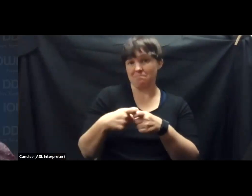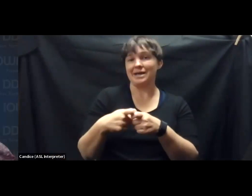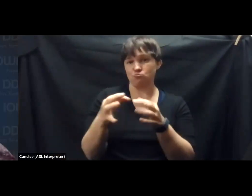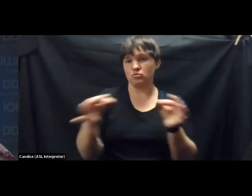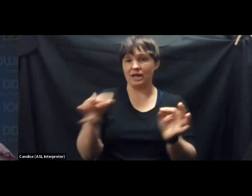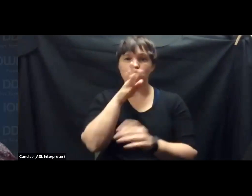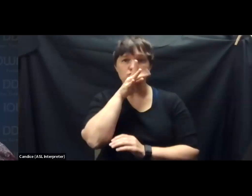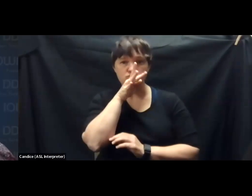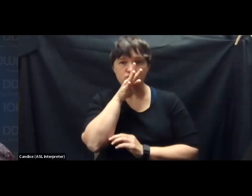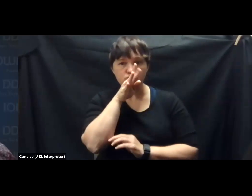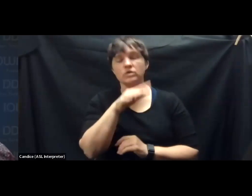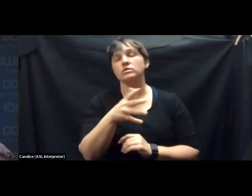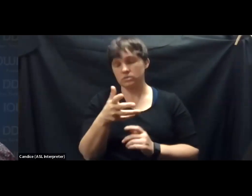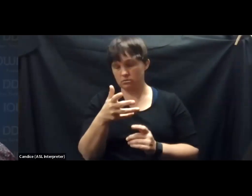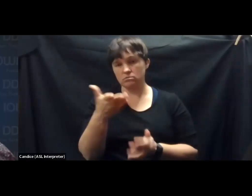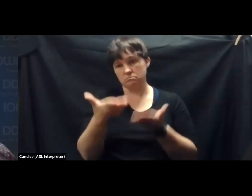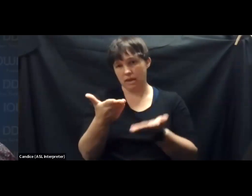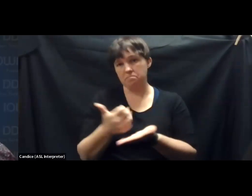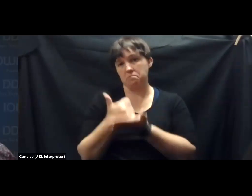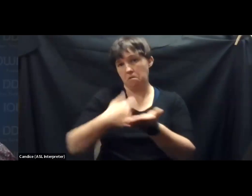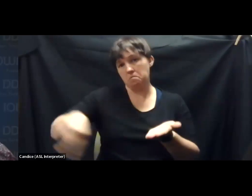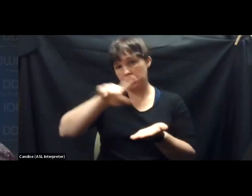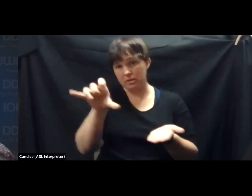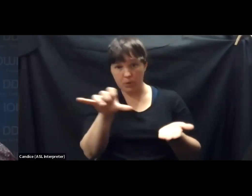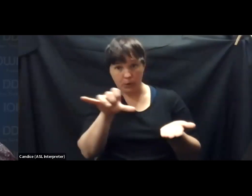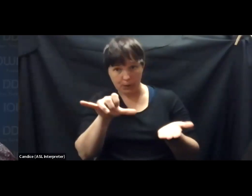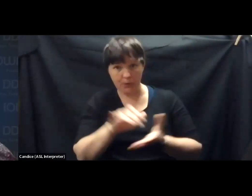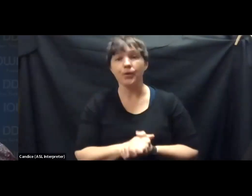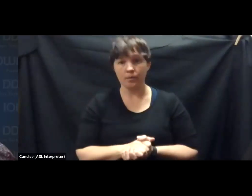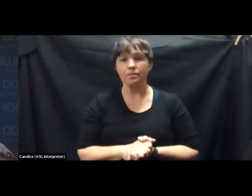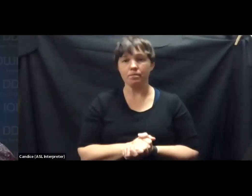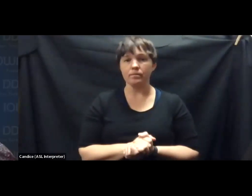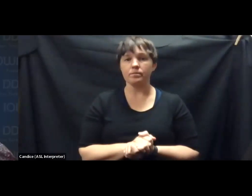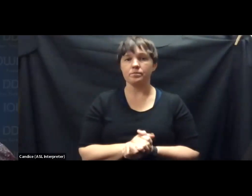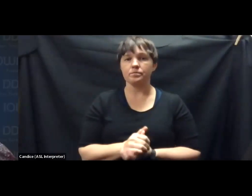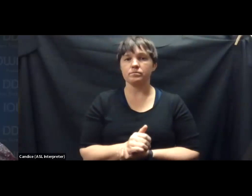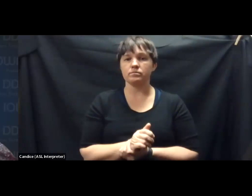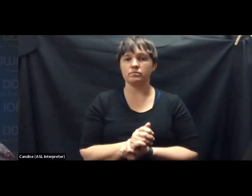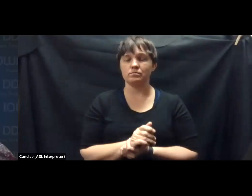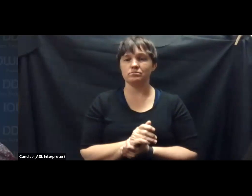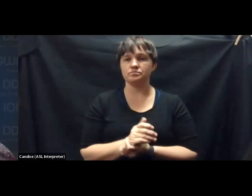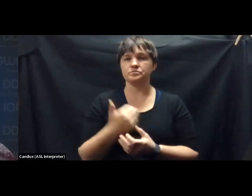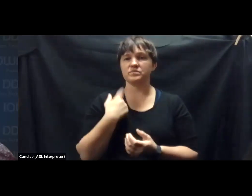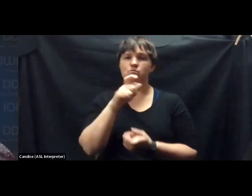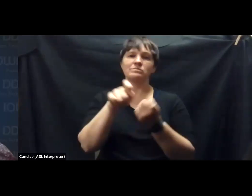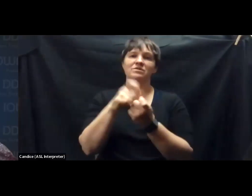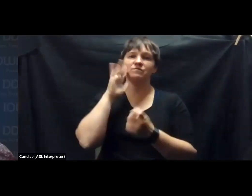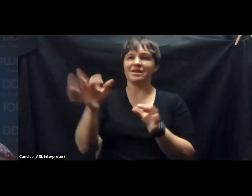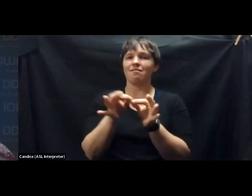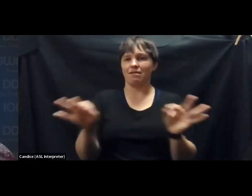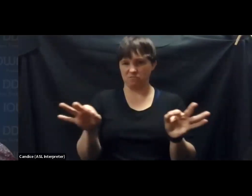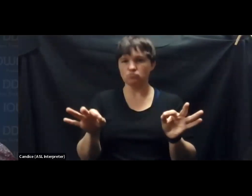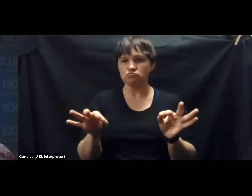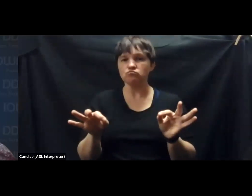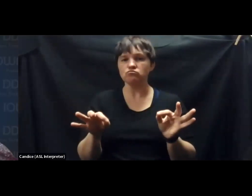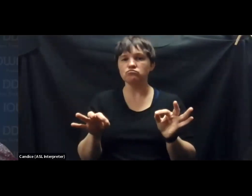speakers, that might be helpful for them to have one specifically in their language. But